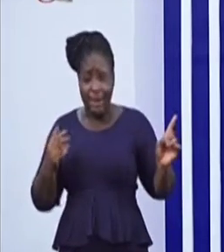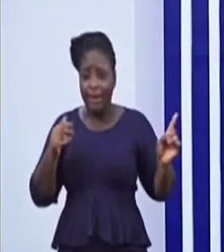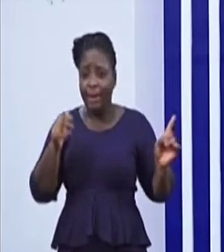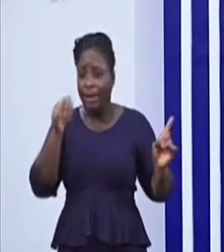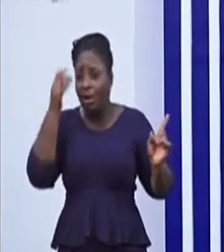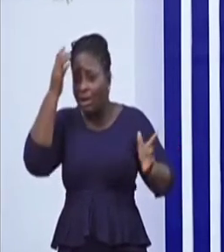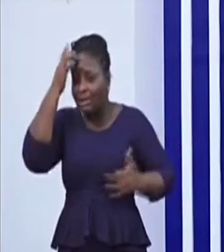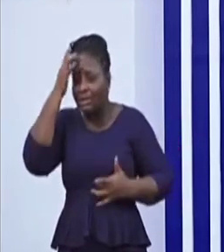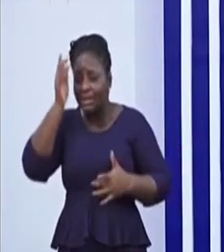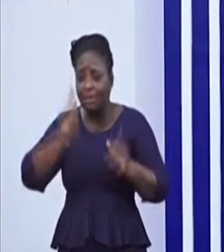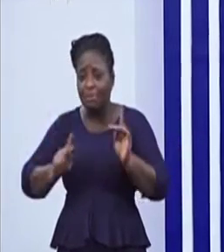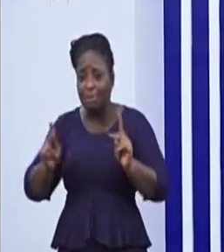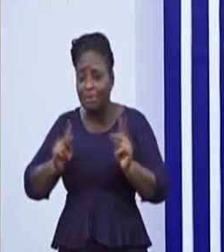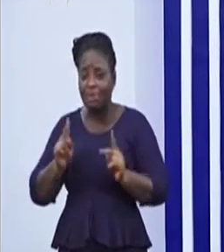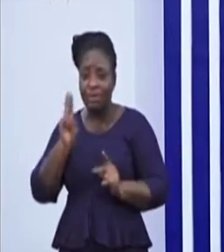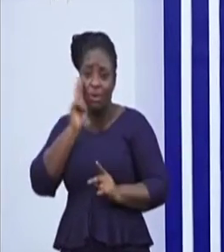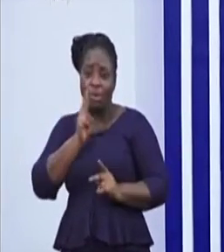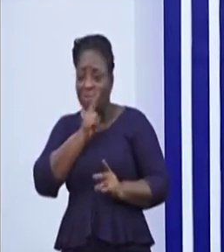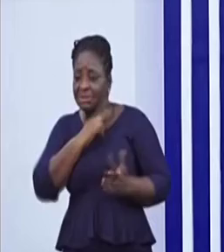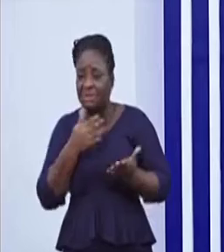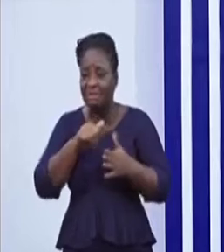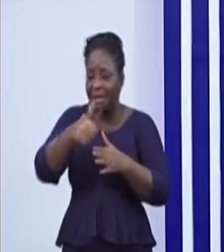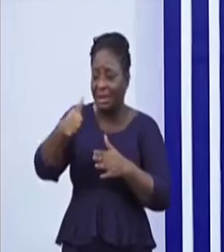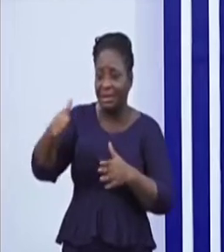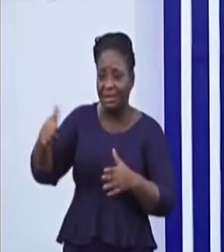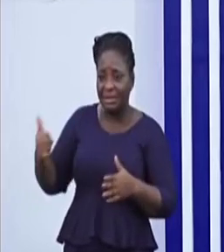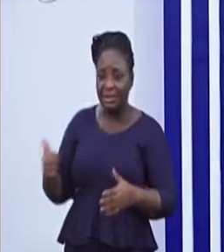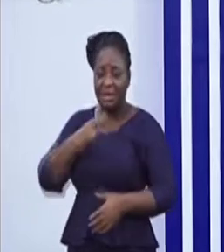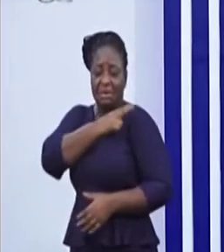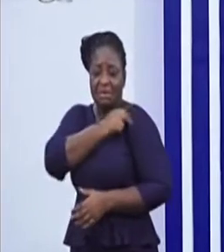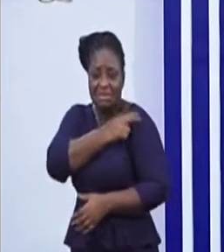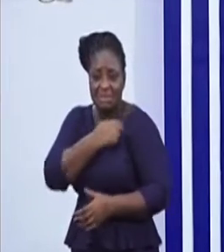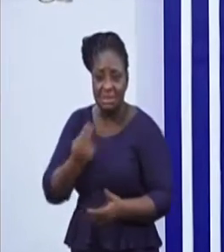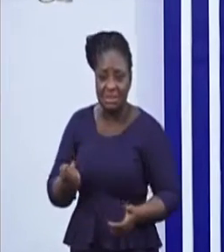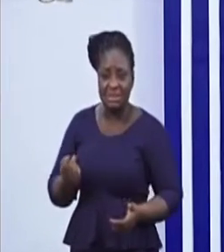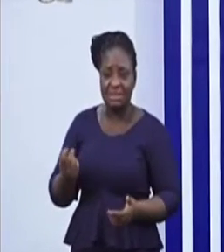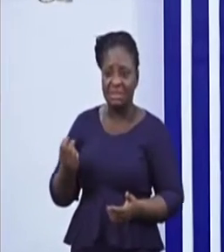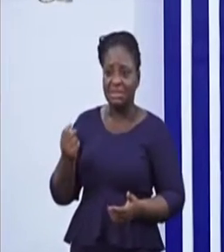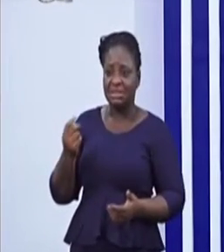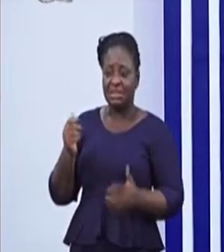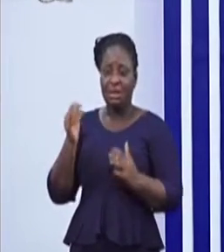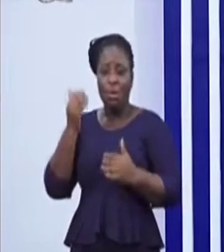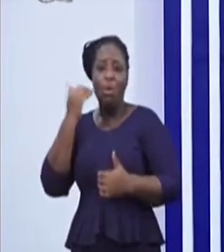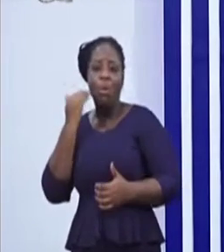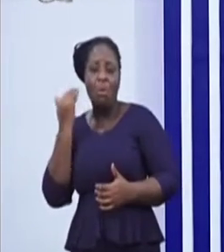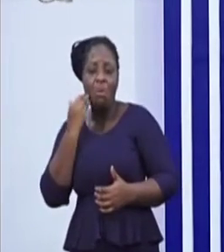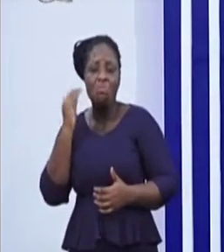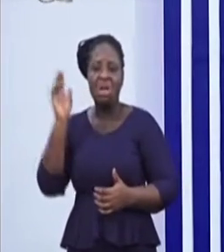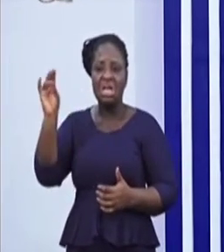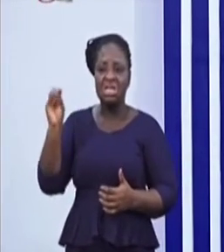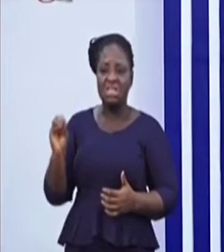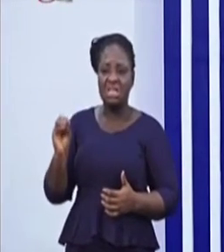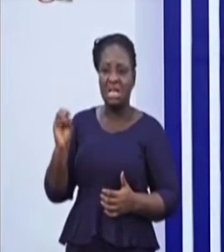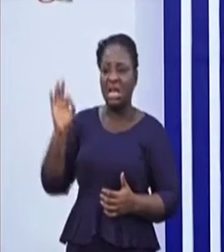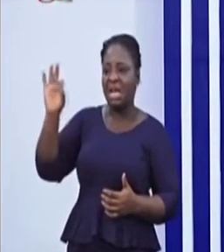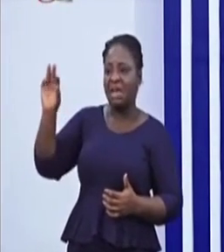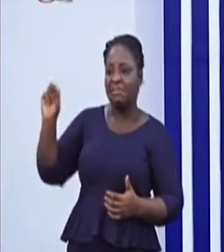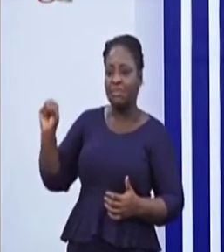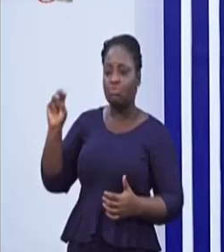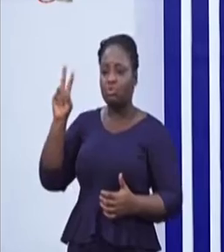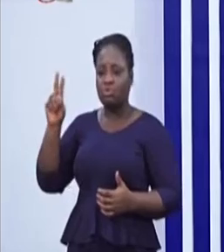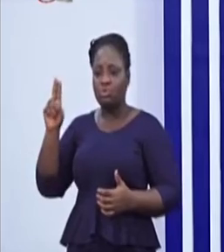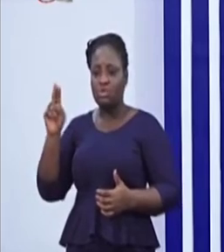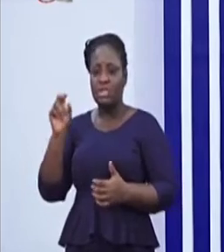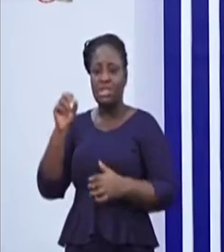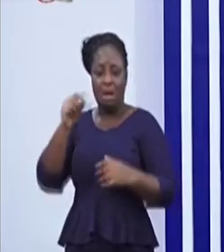from hotels 118, hospitals 64, residents 80, FM stations 2, police